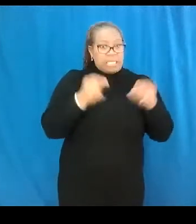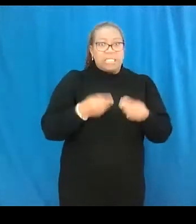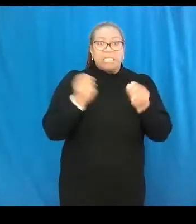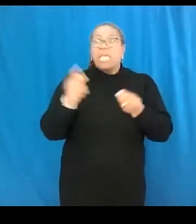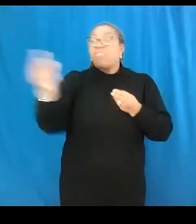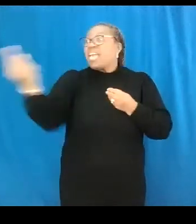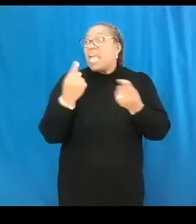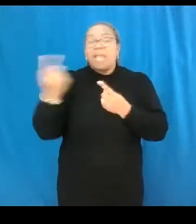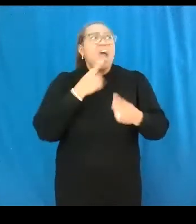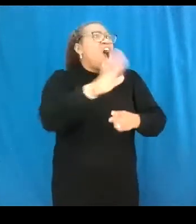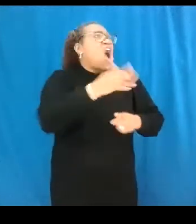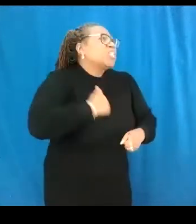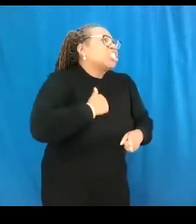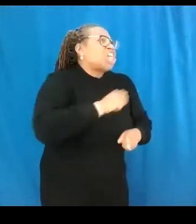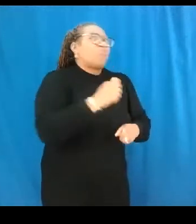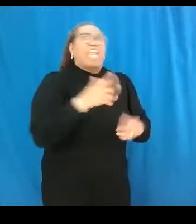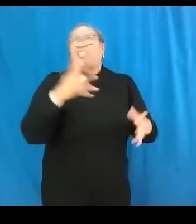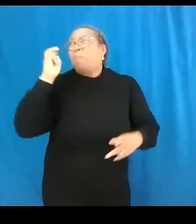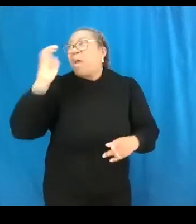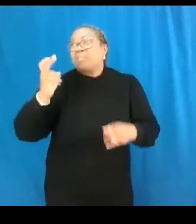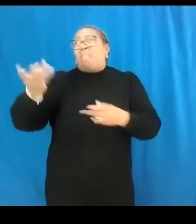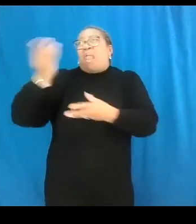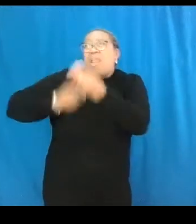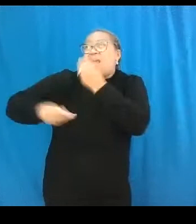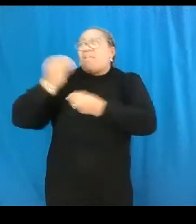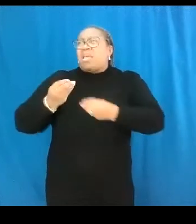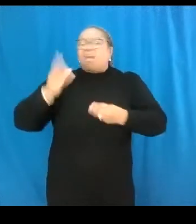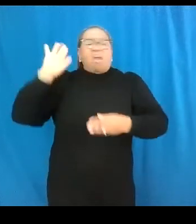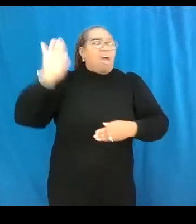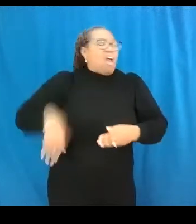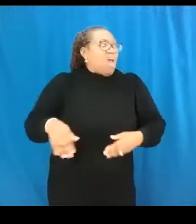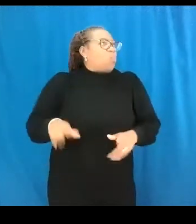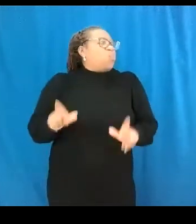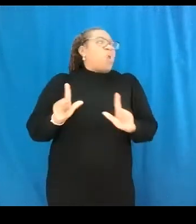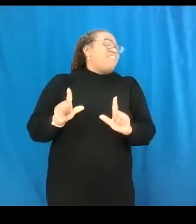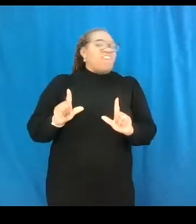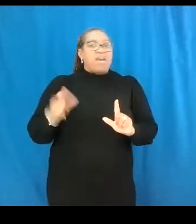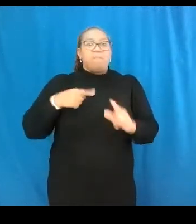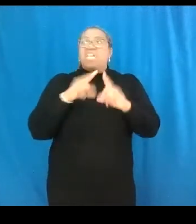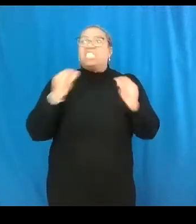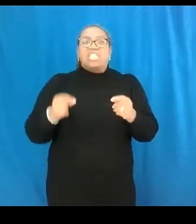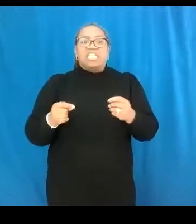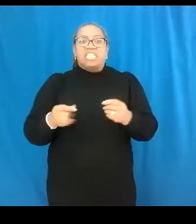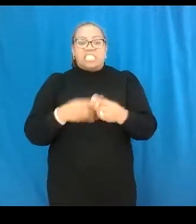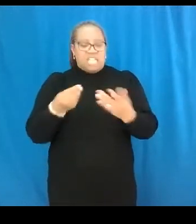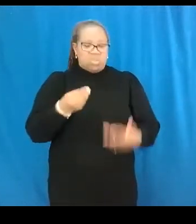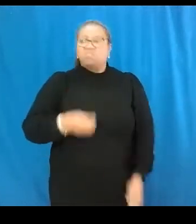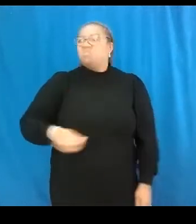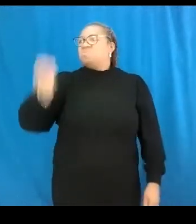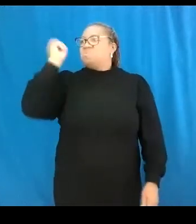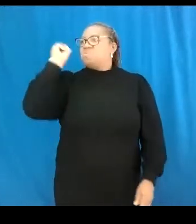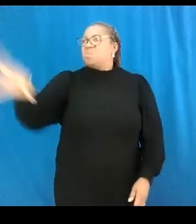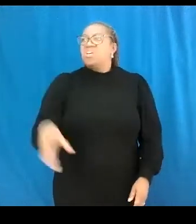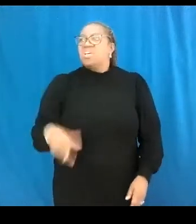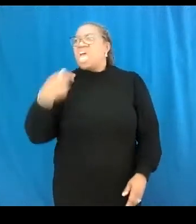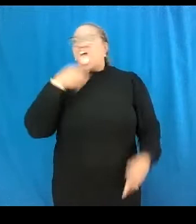sorry, the bus, And I was like, whatever. And I literally took my cinema tickets and I just threw it in their faces and I said, meet me in screen